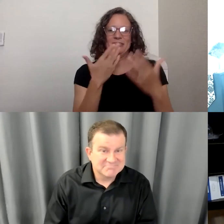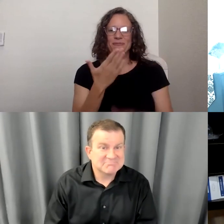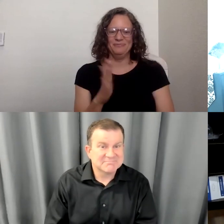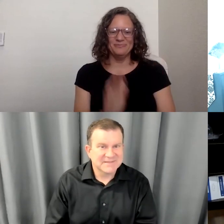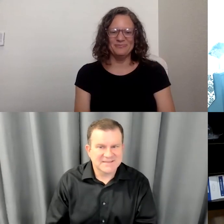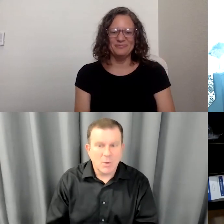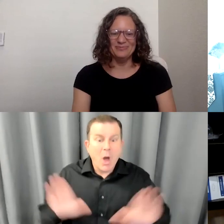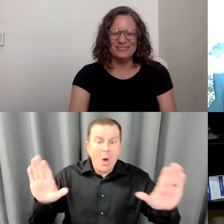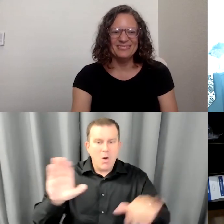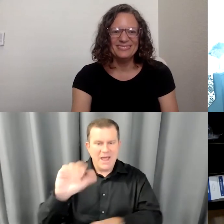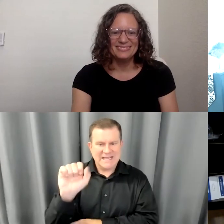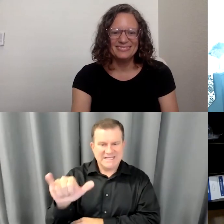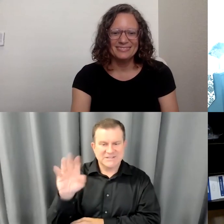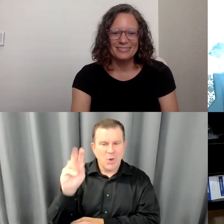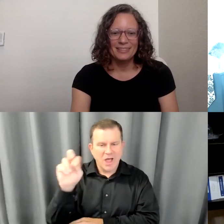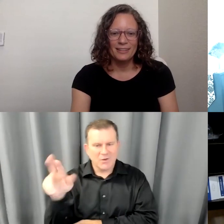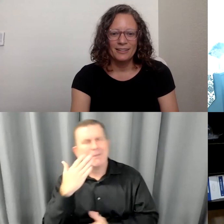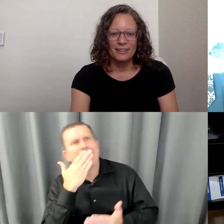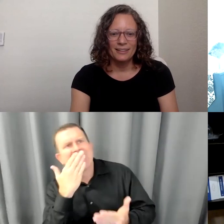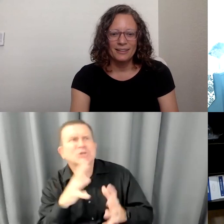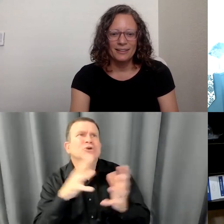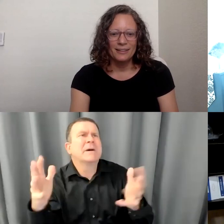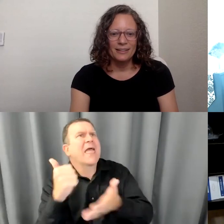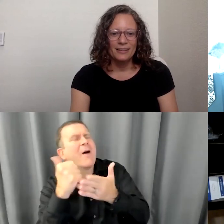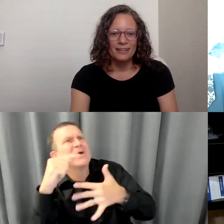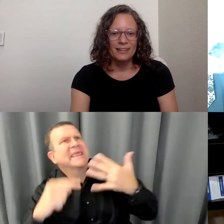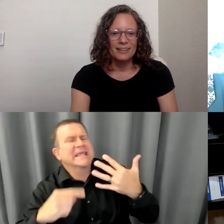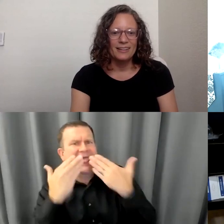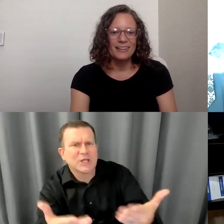Oh, Casey Walker says, I want to say thank you. So many helpful things.